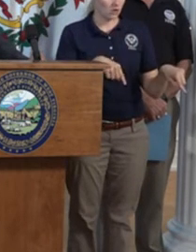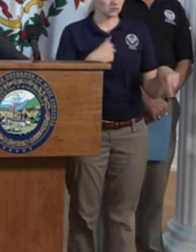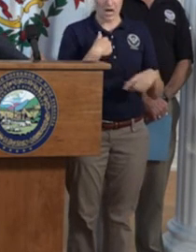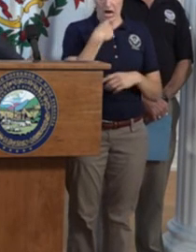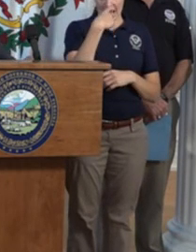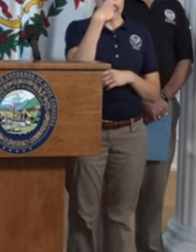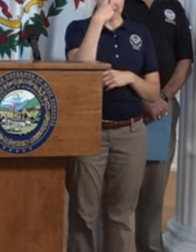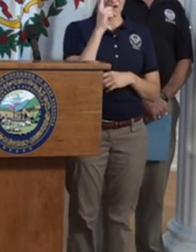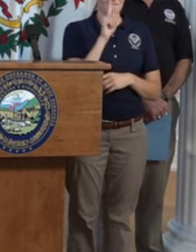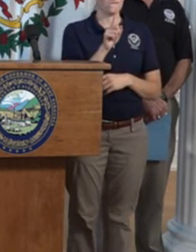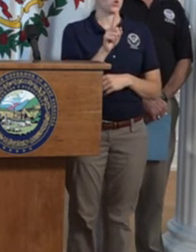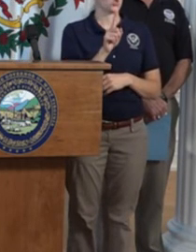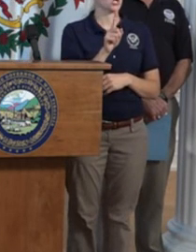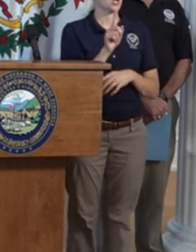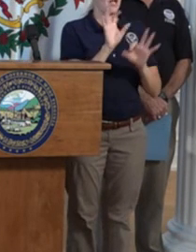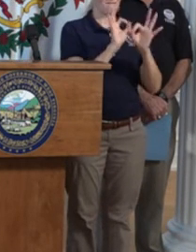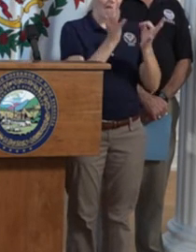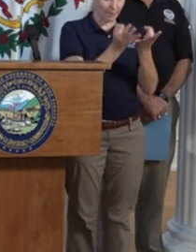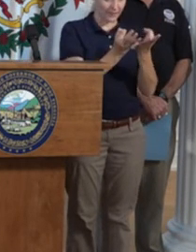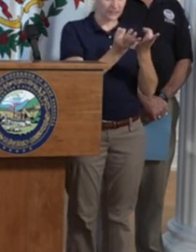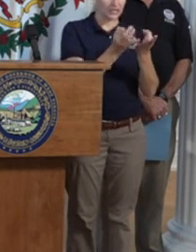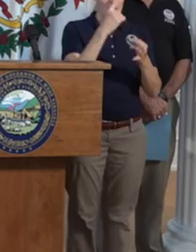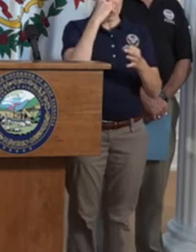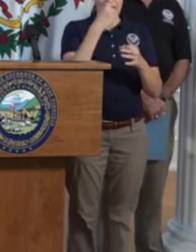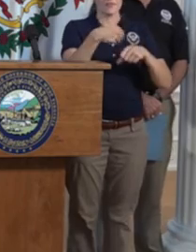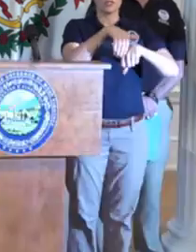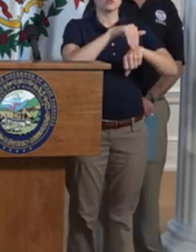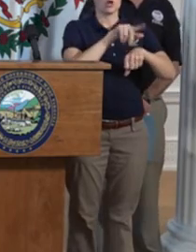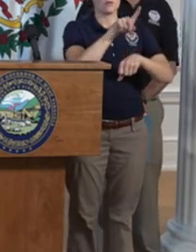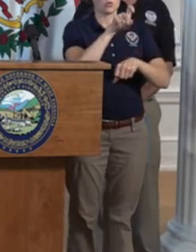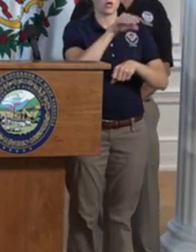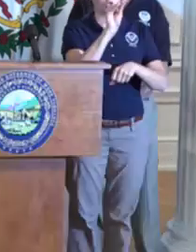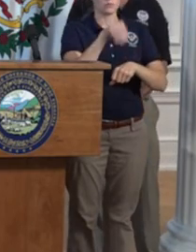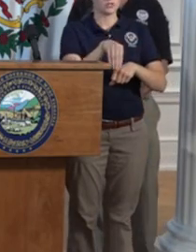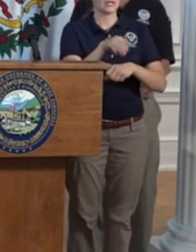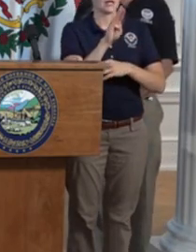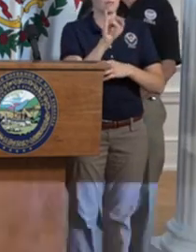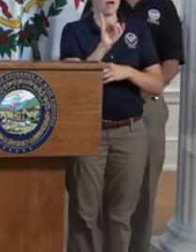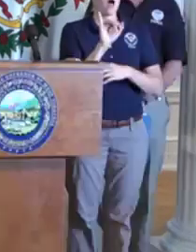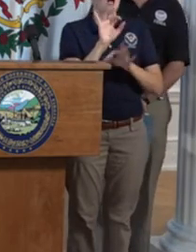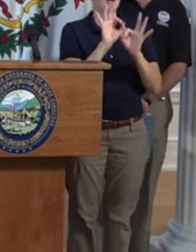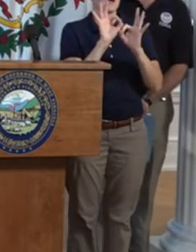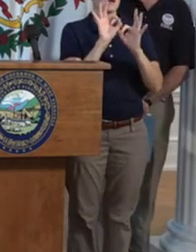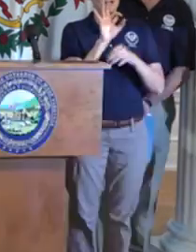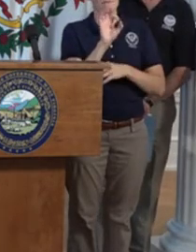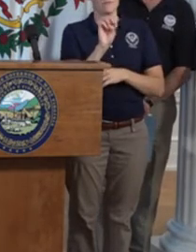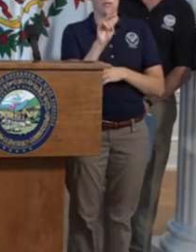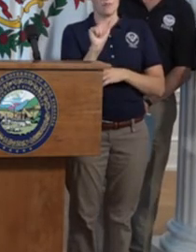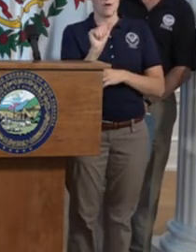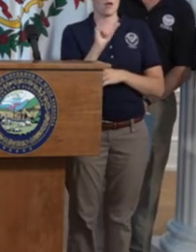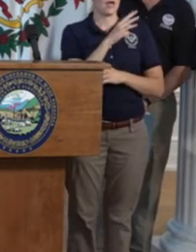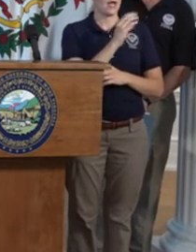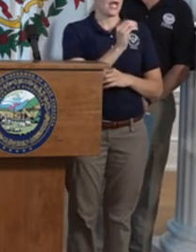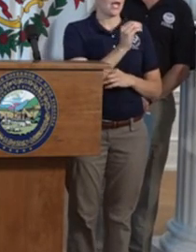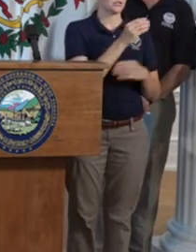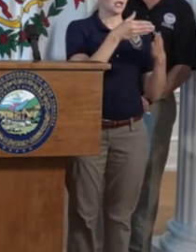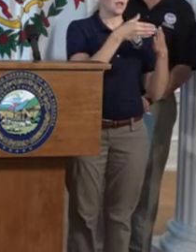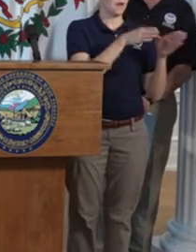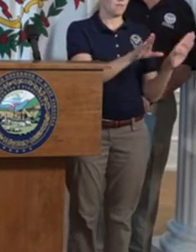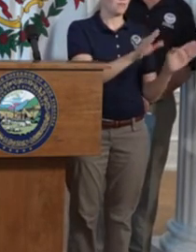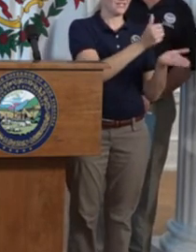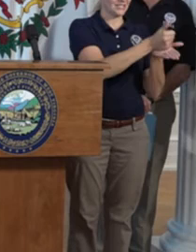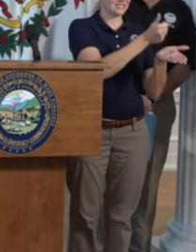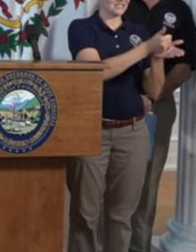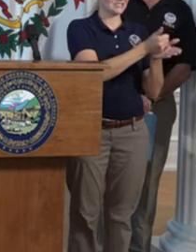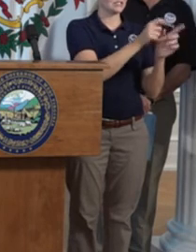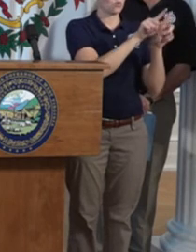individual assistance, I think that's covered 100% by FEMA, and the public assistance, which we've also qualified